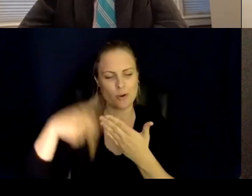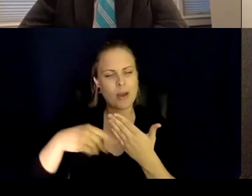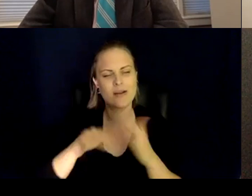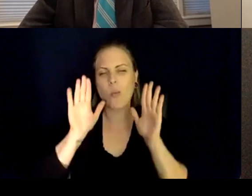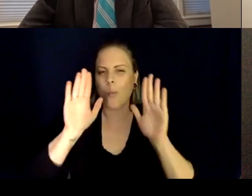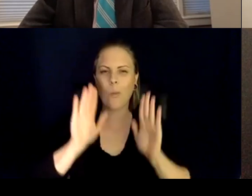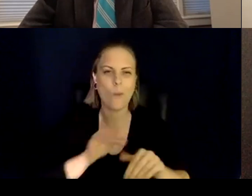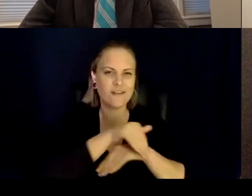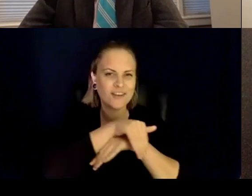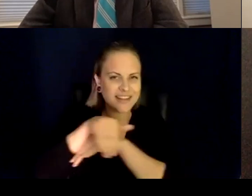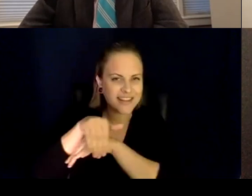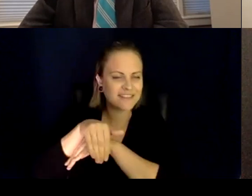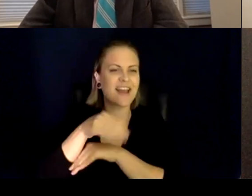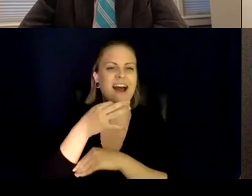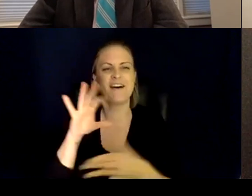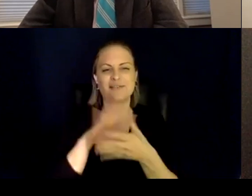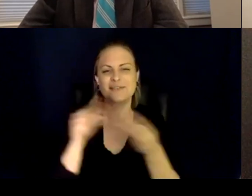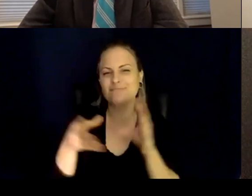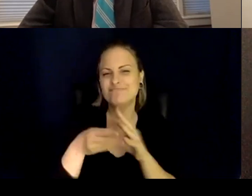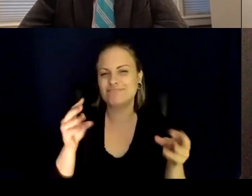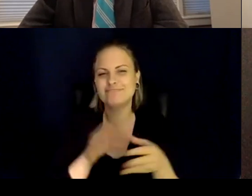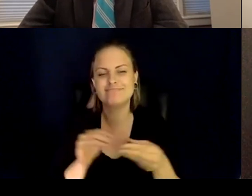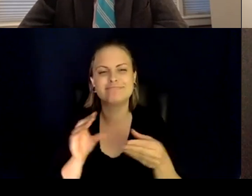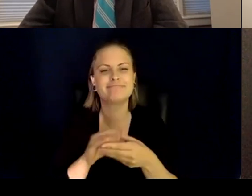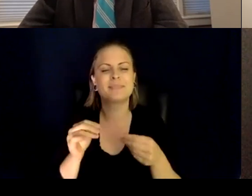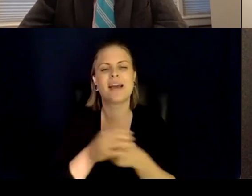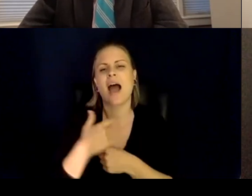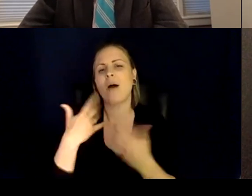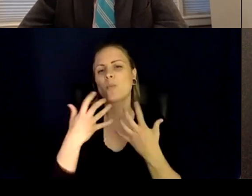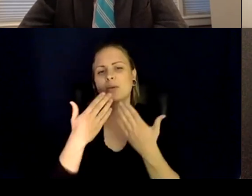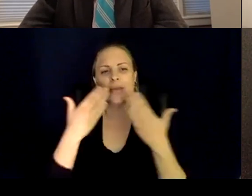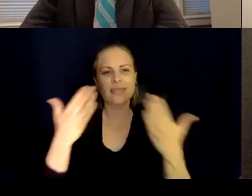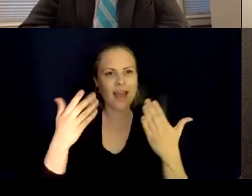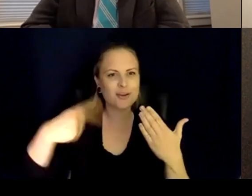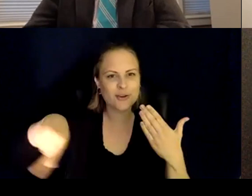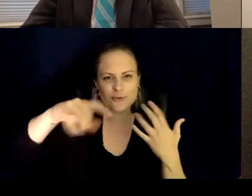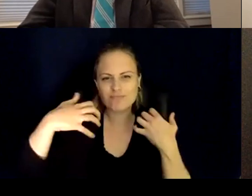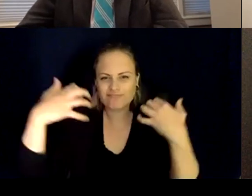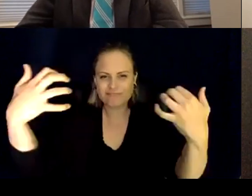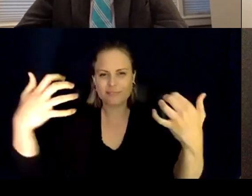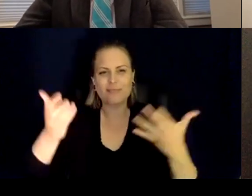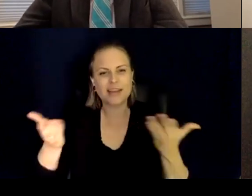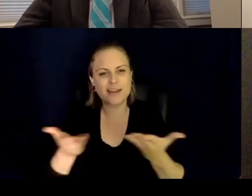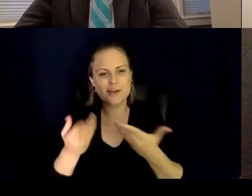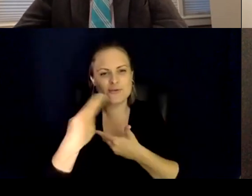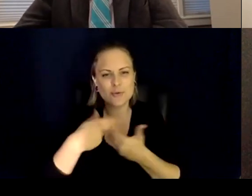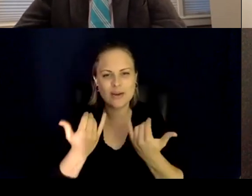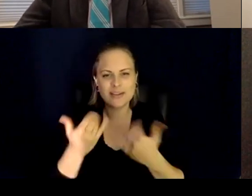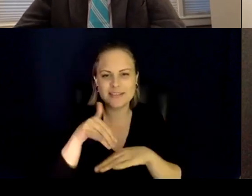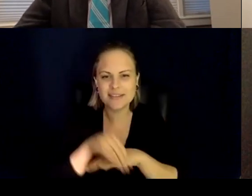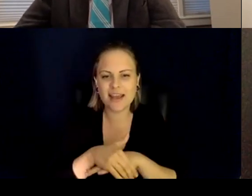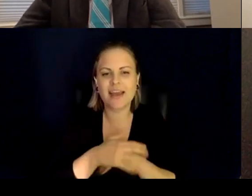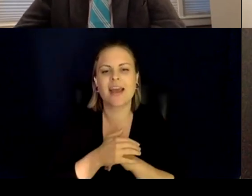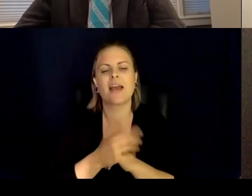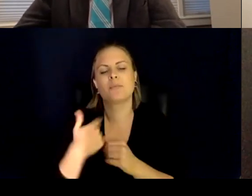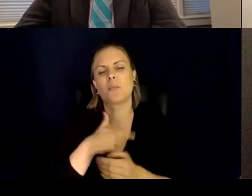evening of anecdotes and stories. I want to thank all of you for being here for this evening, and we